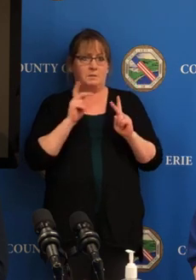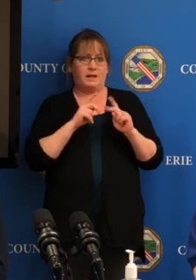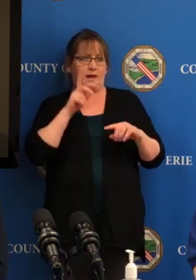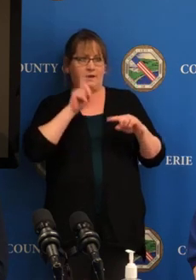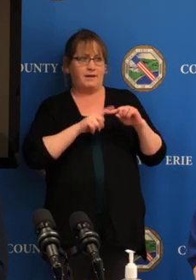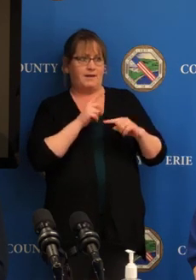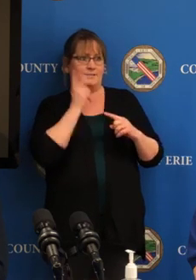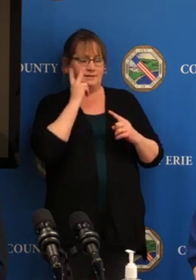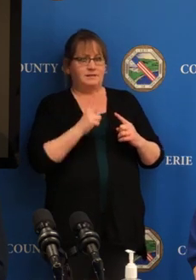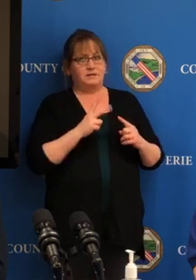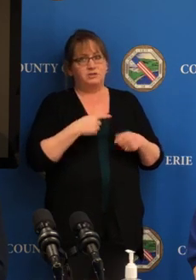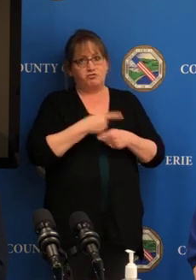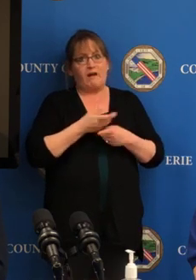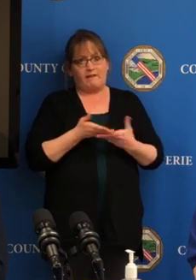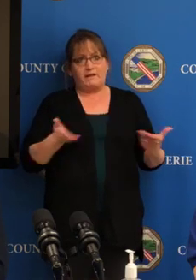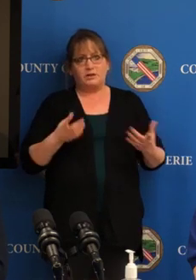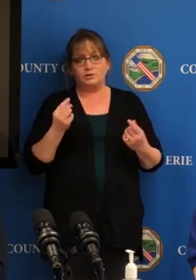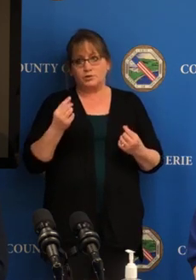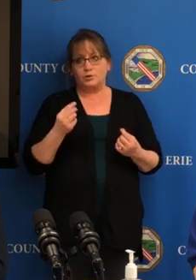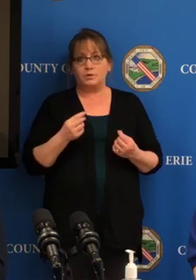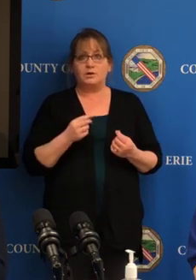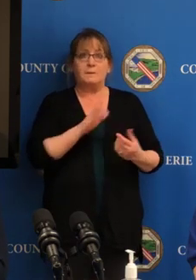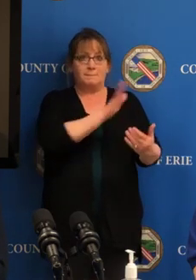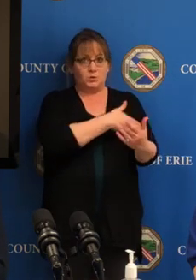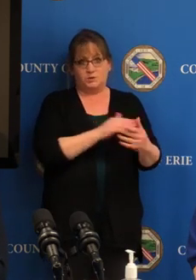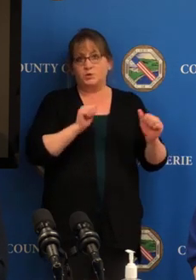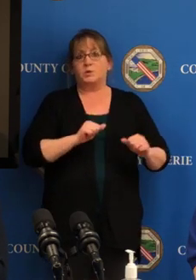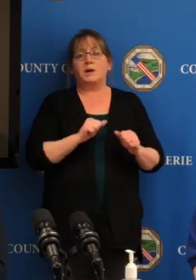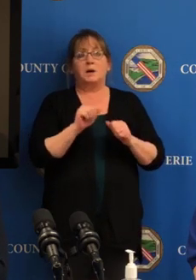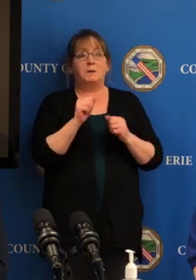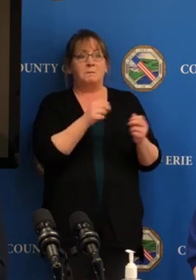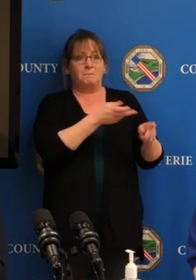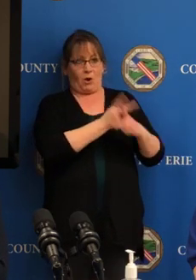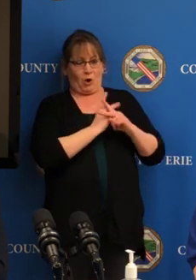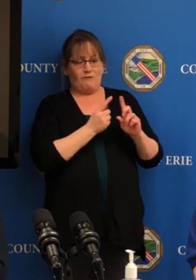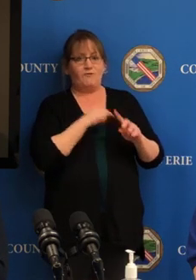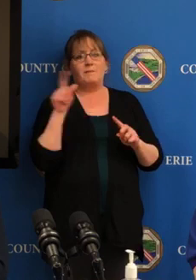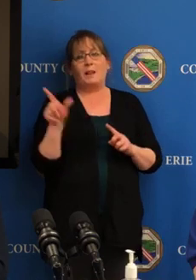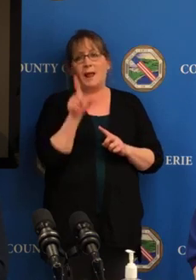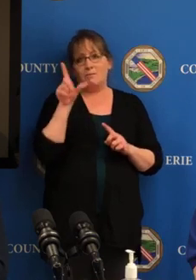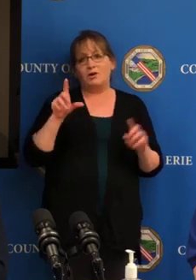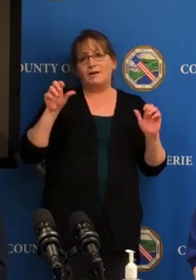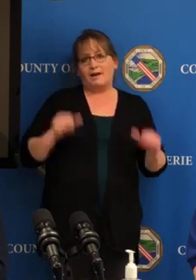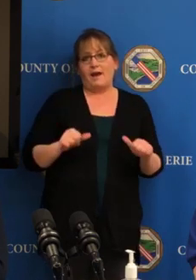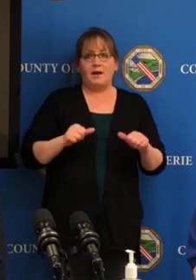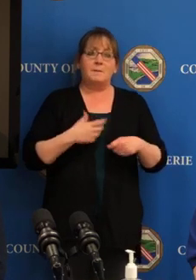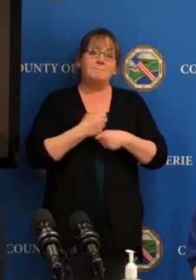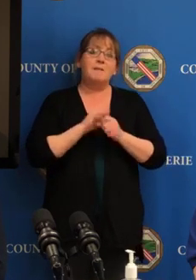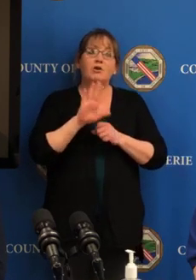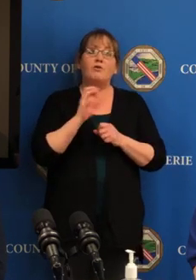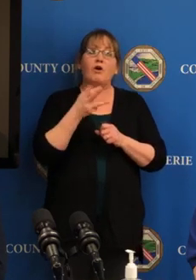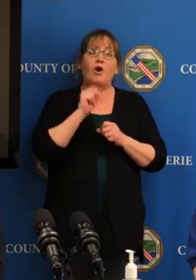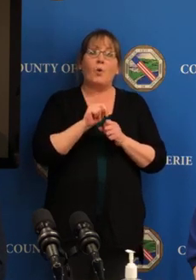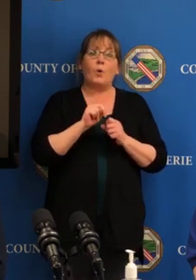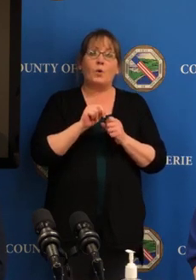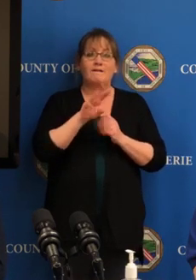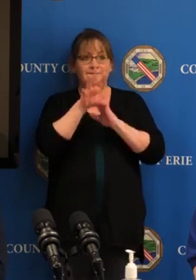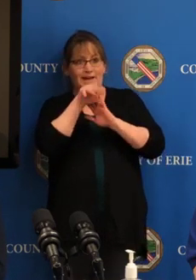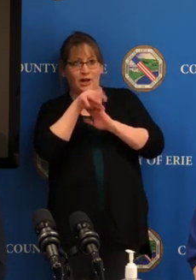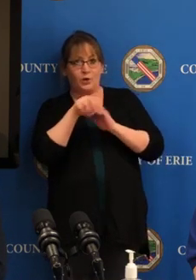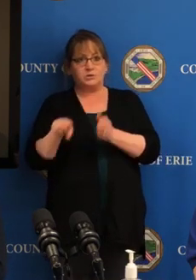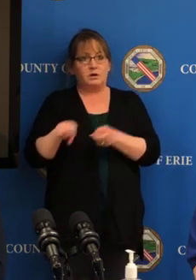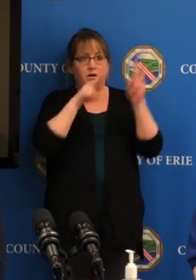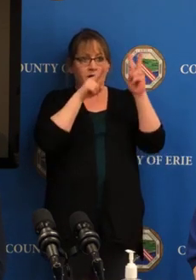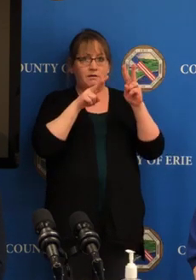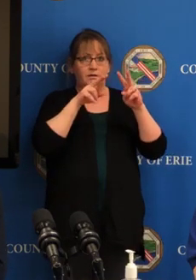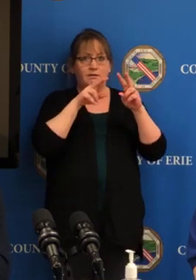the right thing to do. Play some music. You can borrow some from our library. You can make your own videos, put those online, and maybe people will